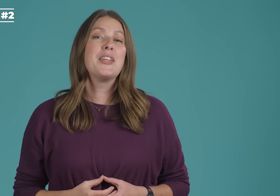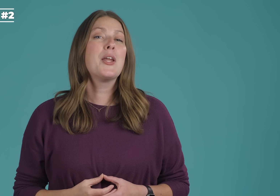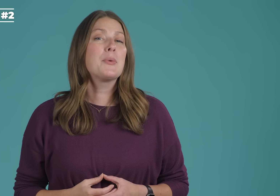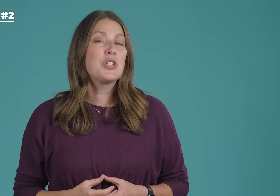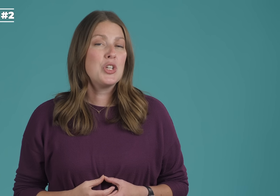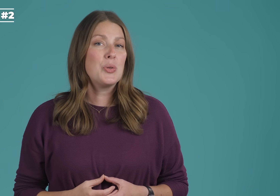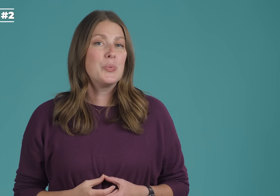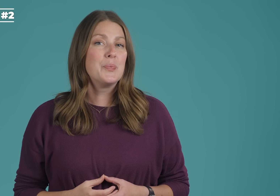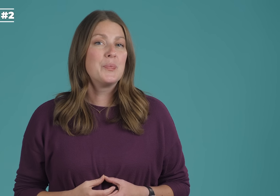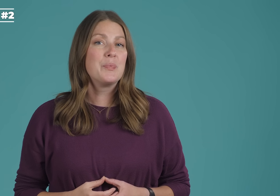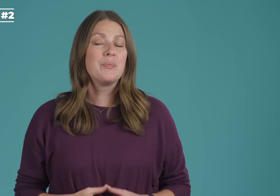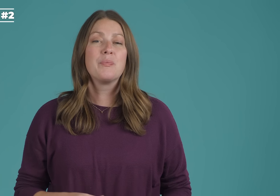Number 2.